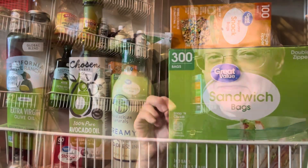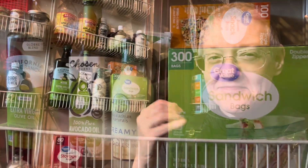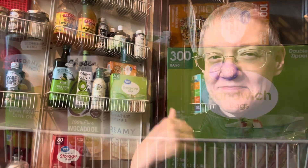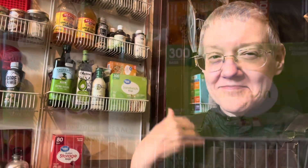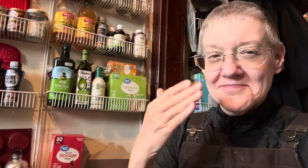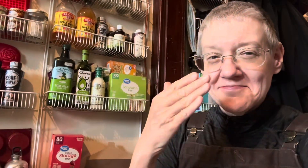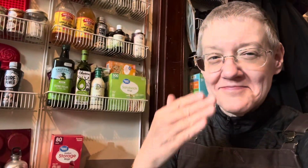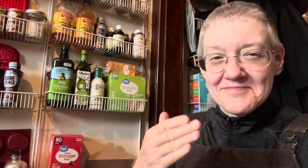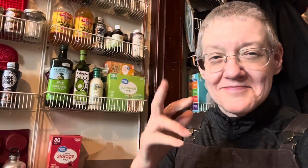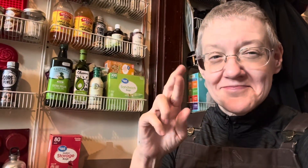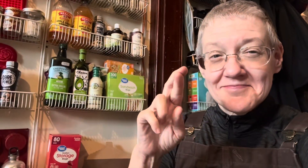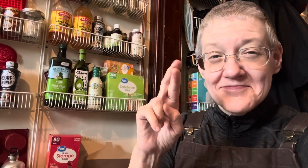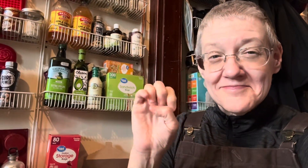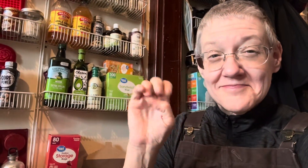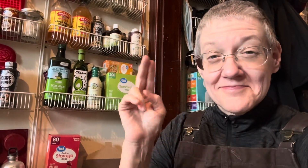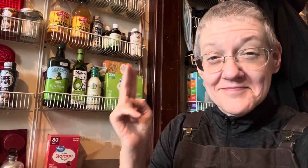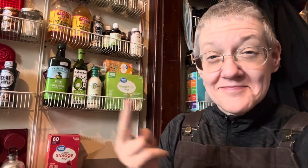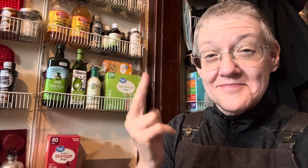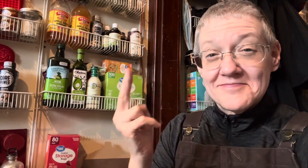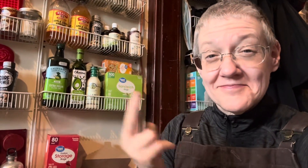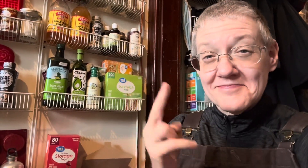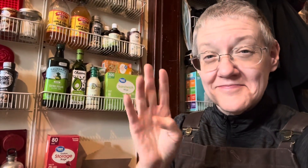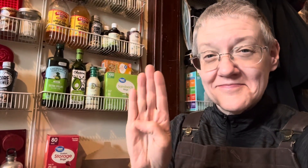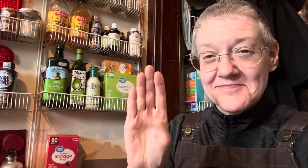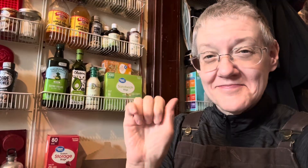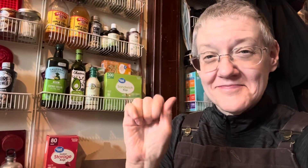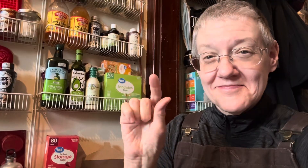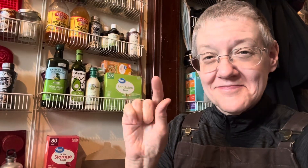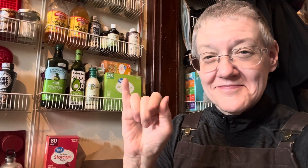I do have some reusable baggies.